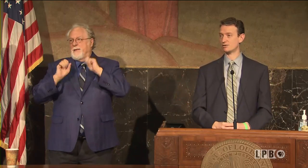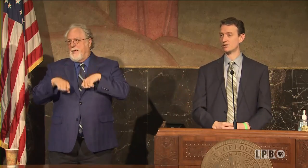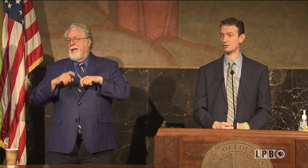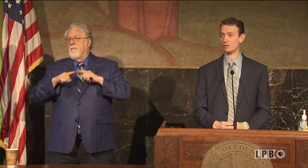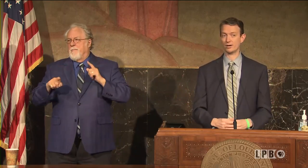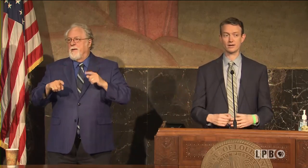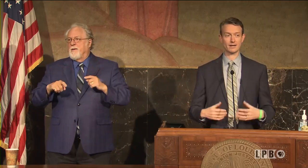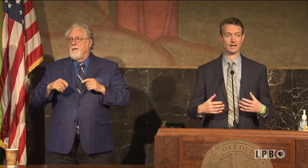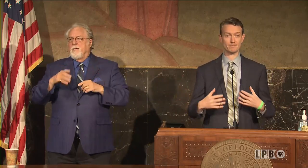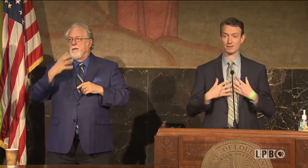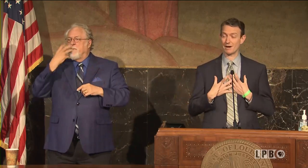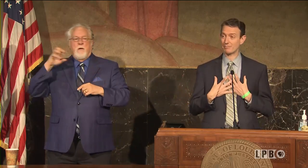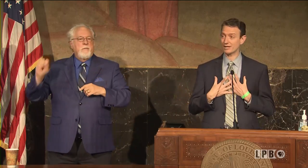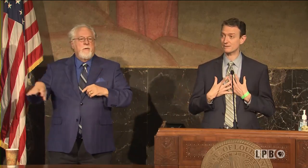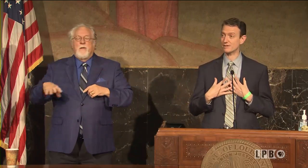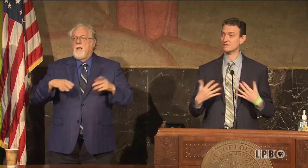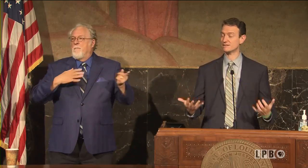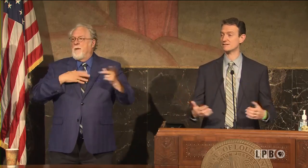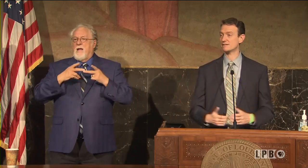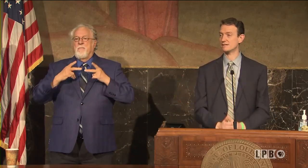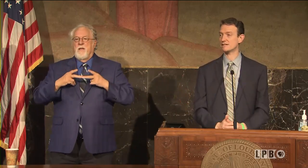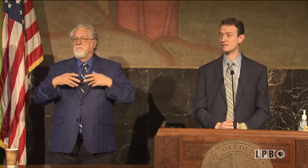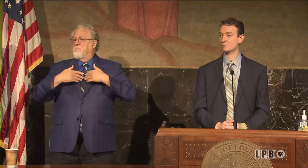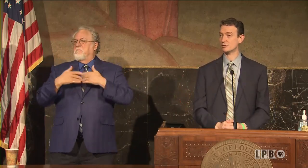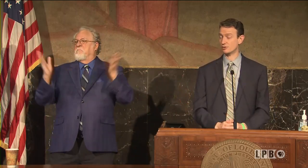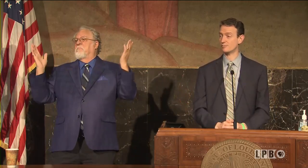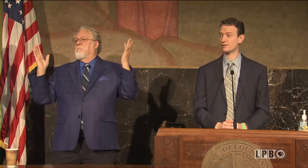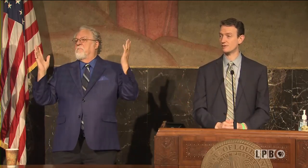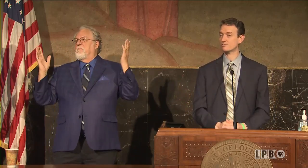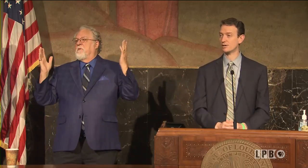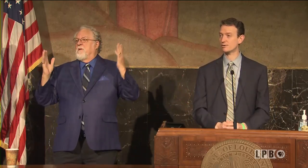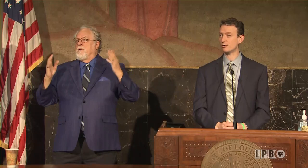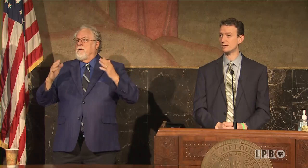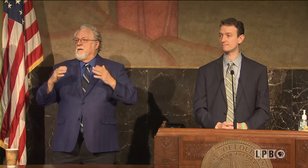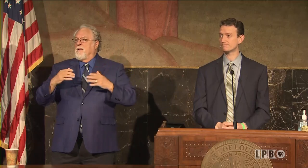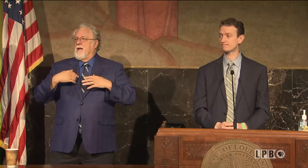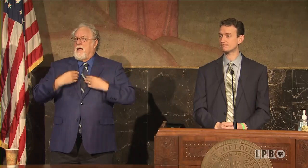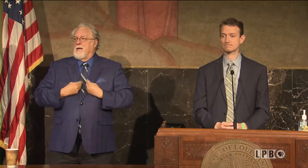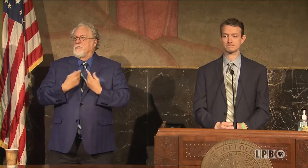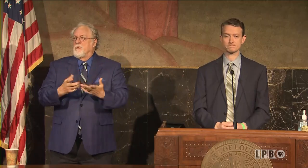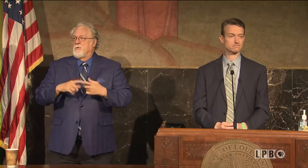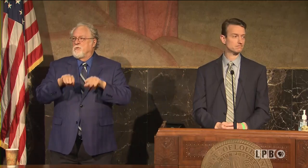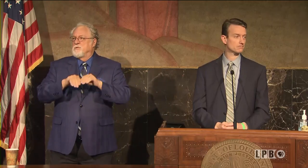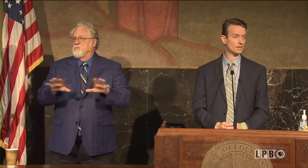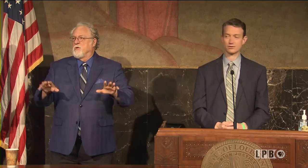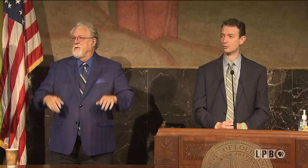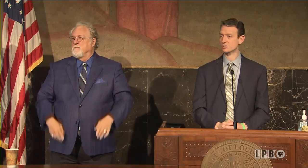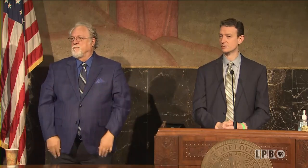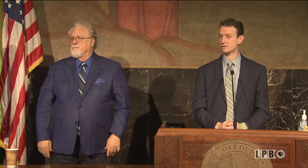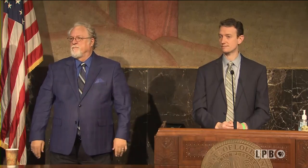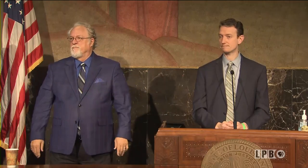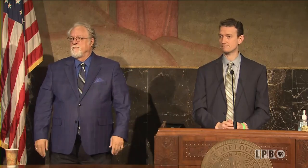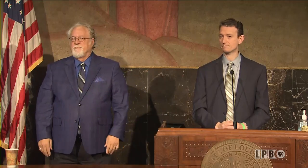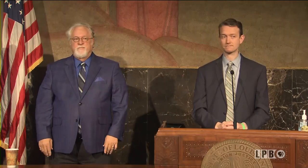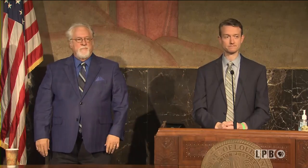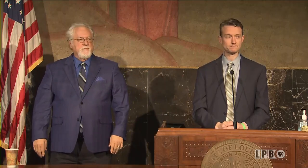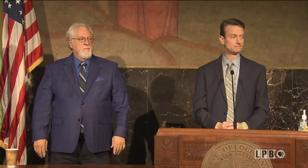than a situation where my place of business is contributing to the spread of COVID. Other